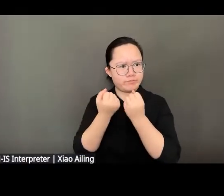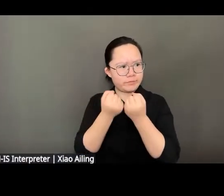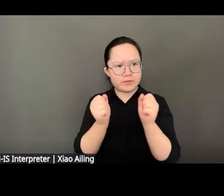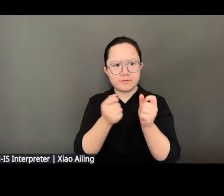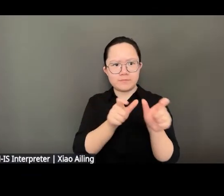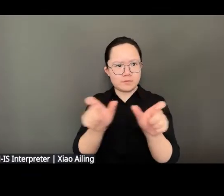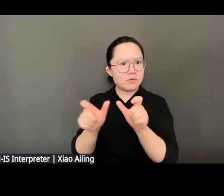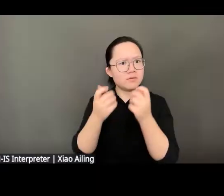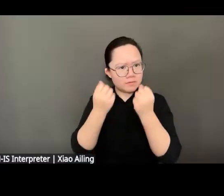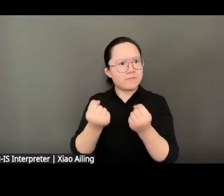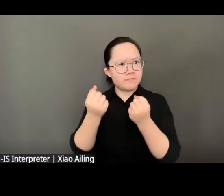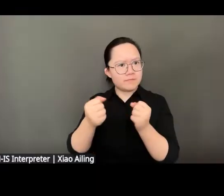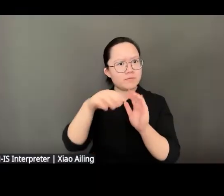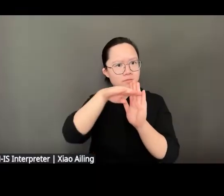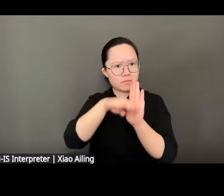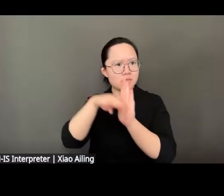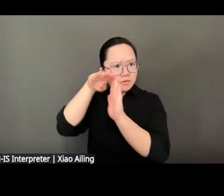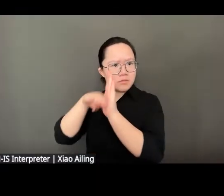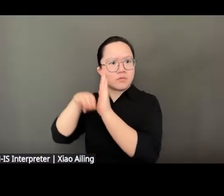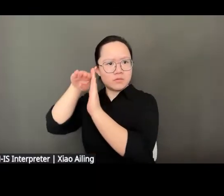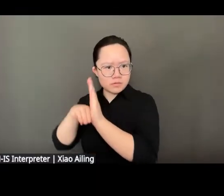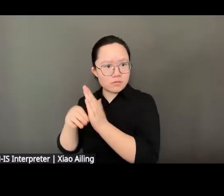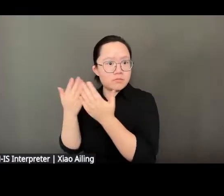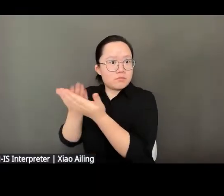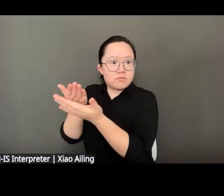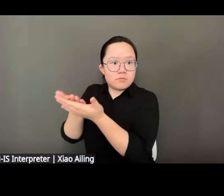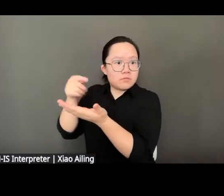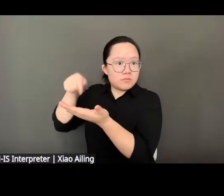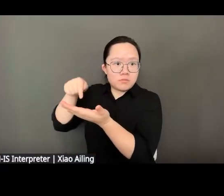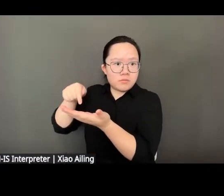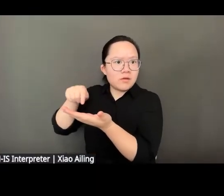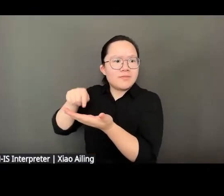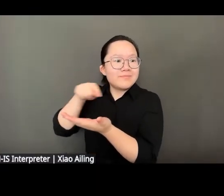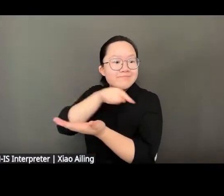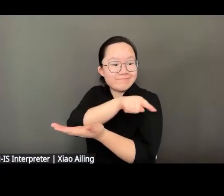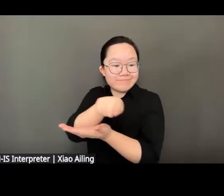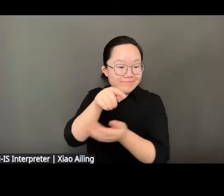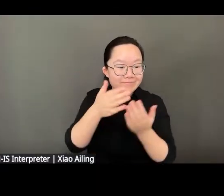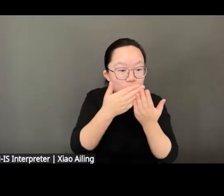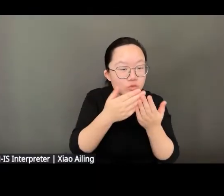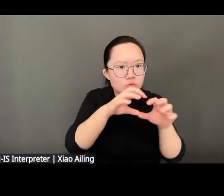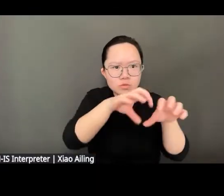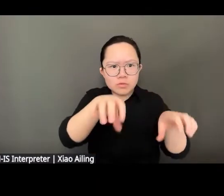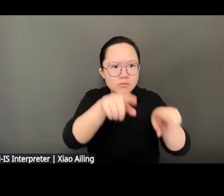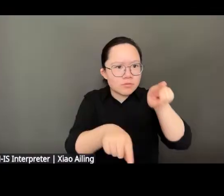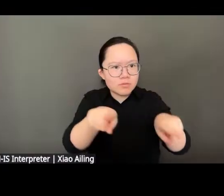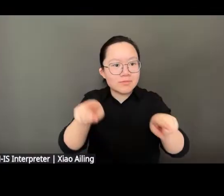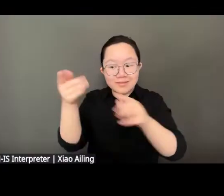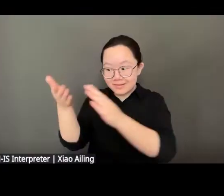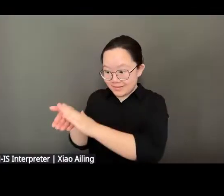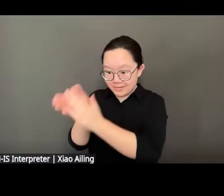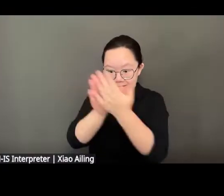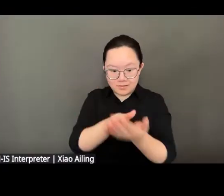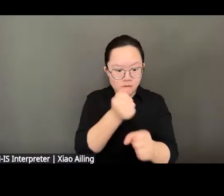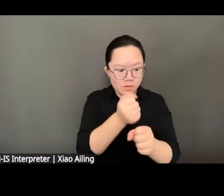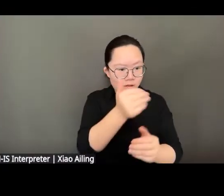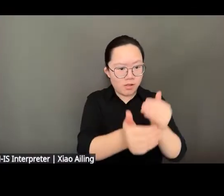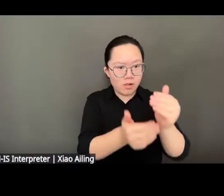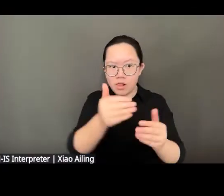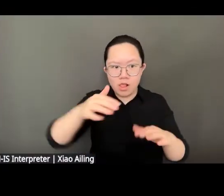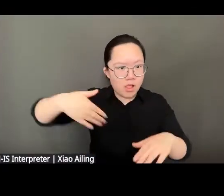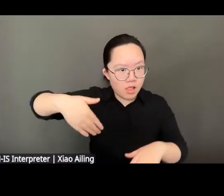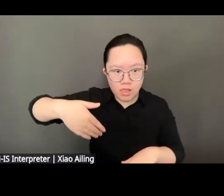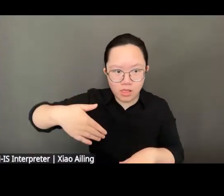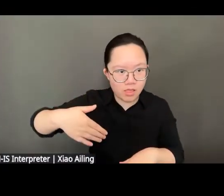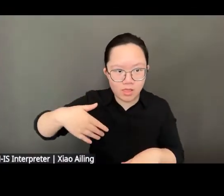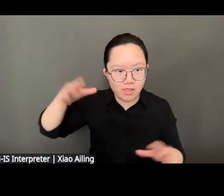just activating it, making it a reality, building that technical competency within a school, and